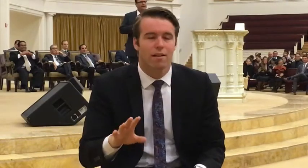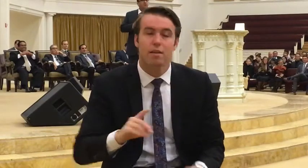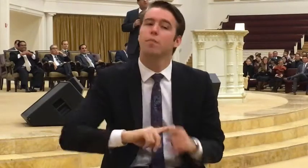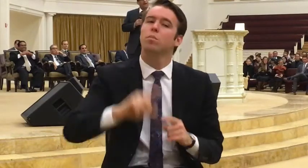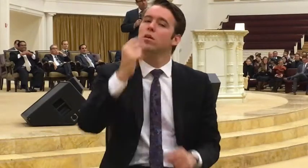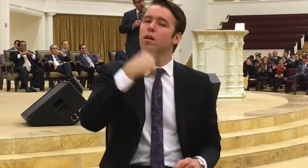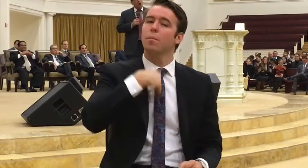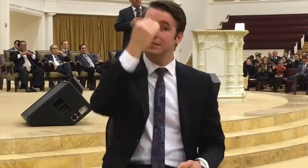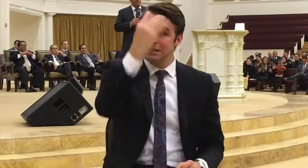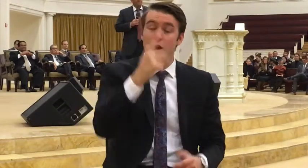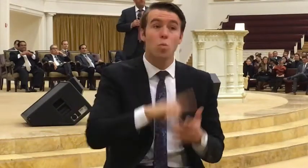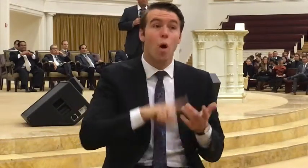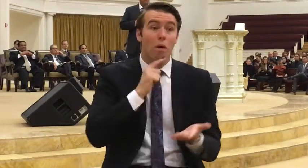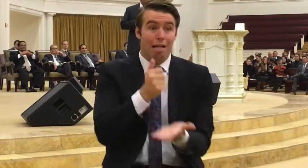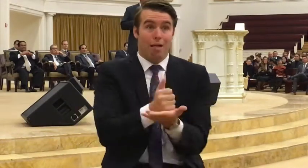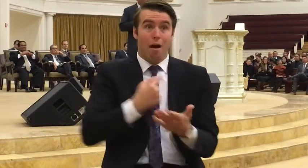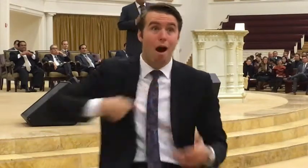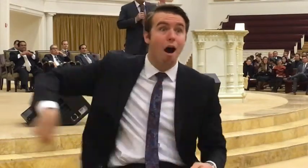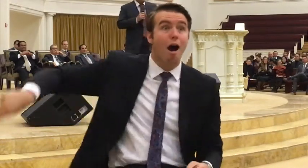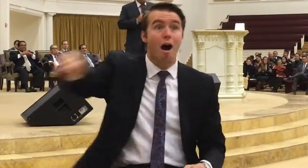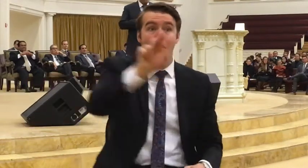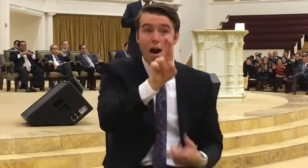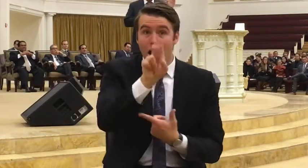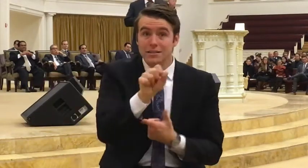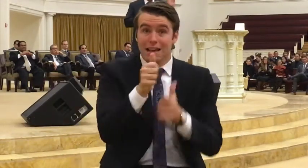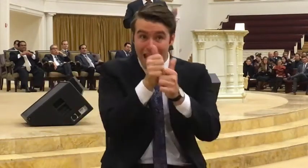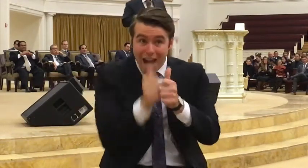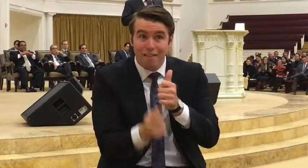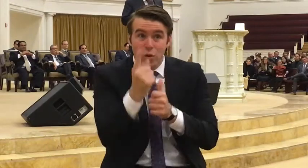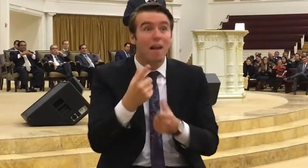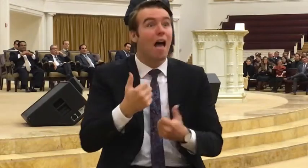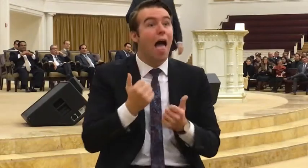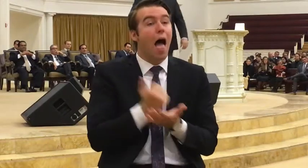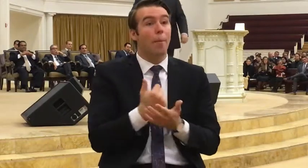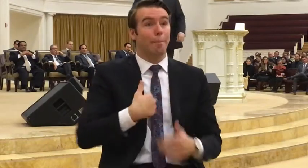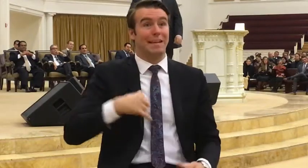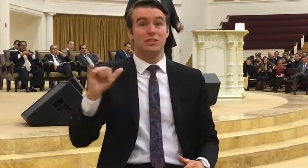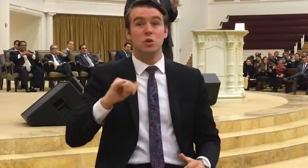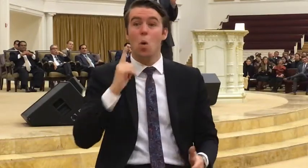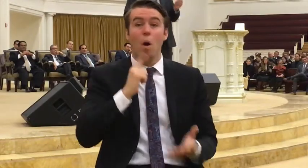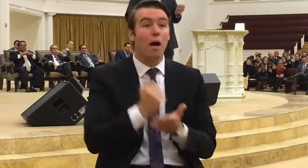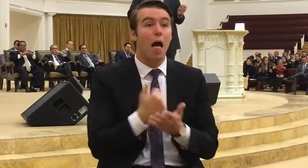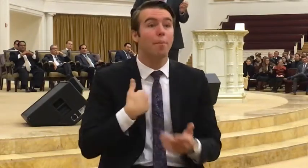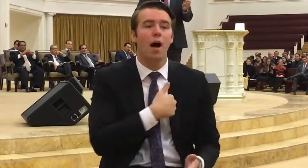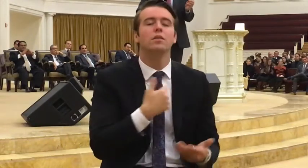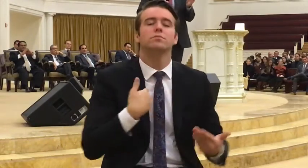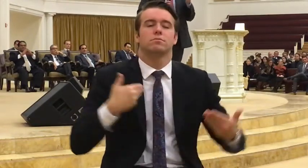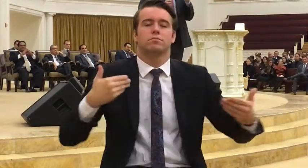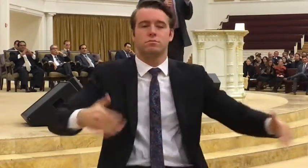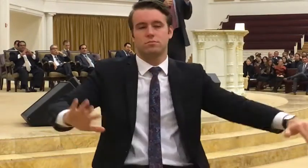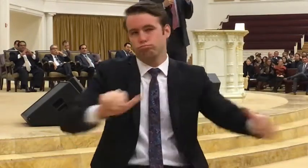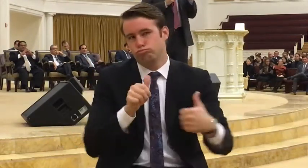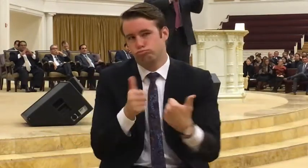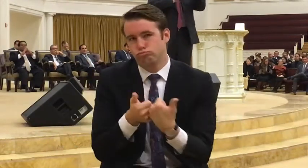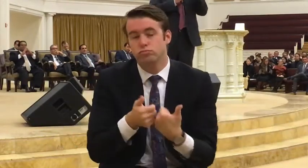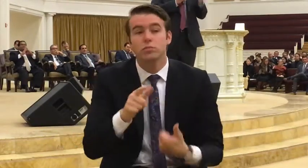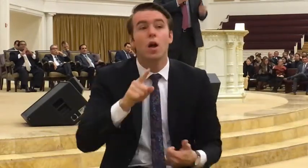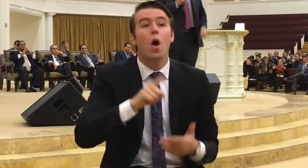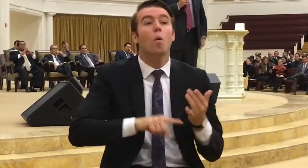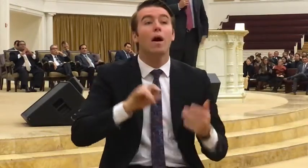But I tell you what would help all of us. Let's help everybody, me included. What would happen if we just